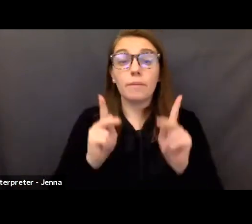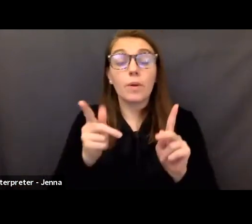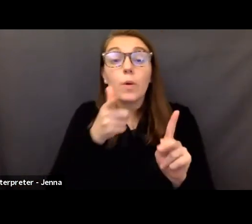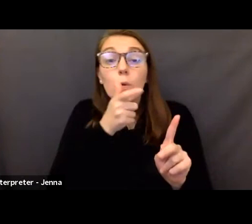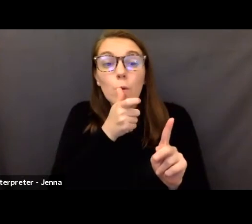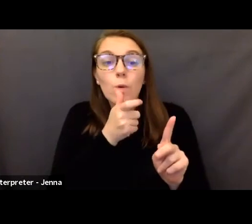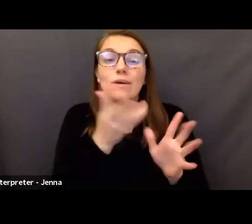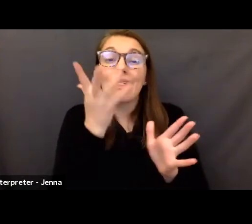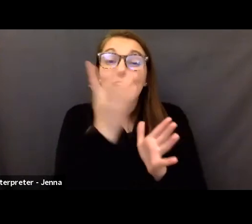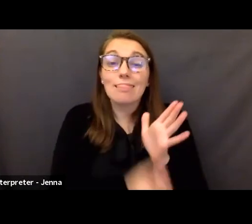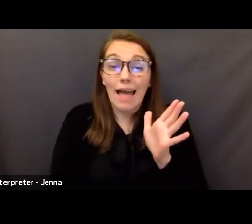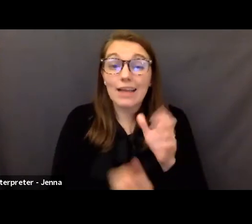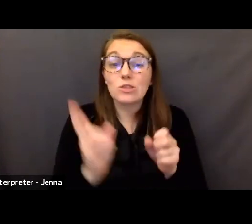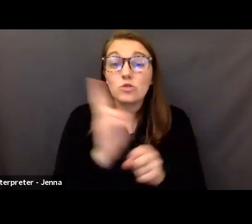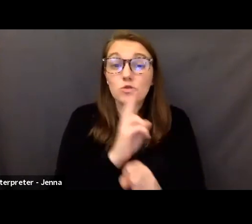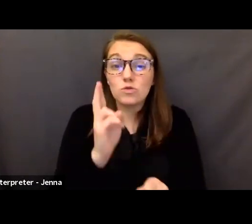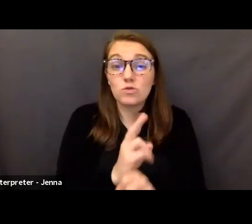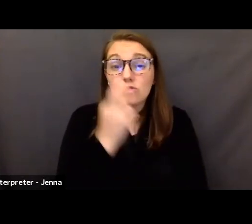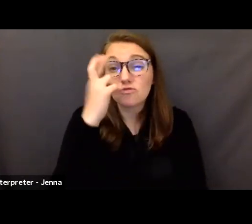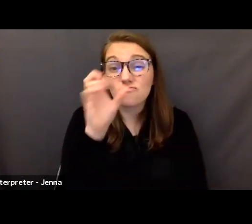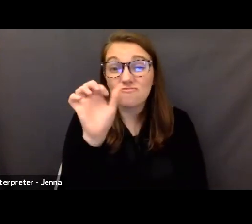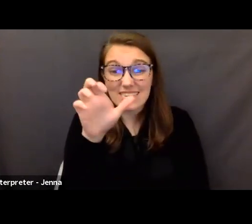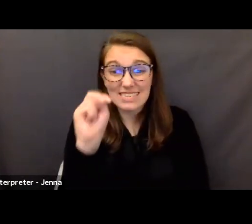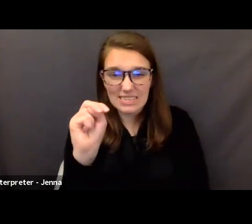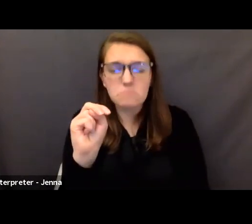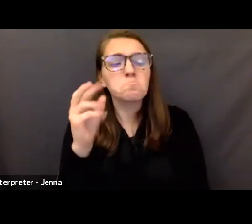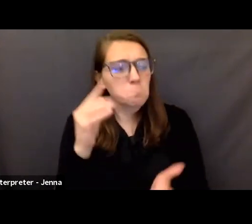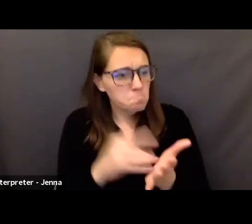as they are occasionally to be found,